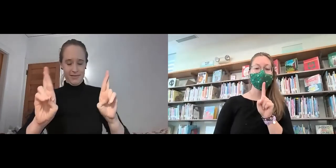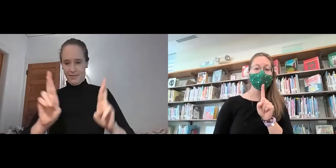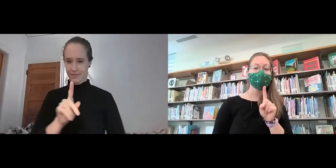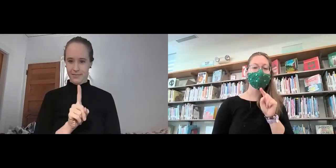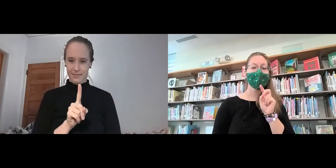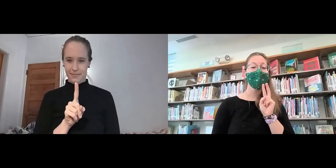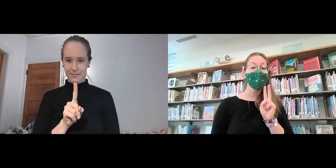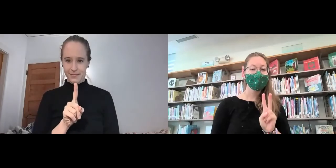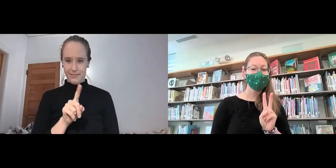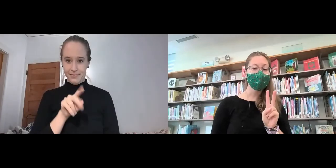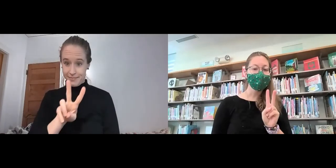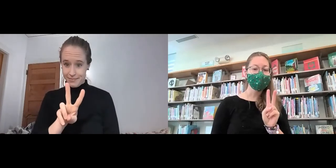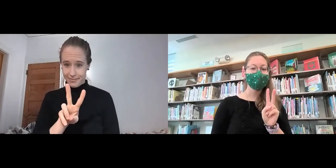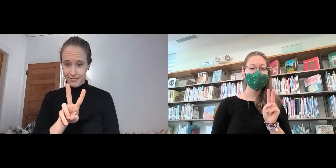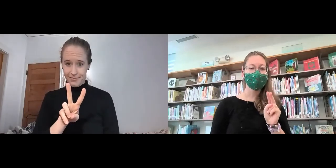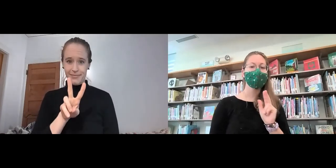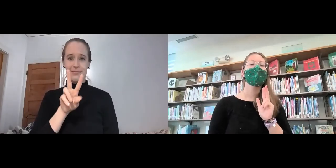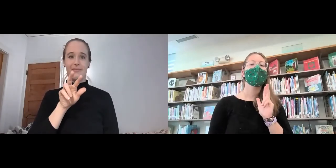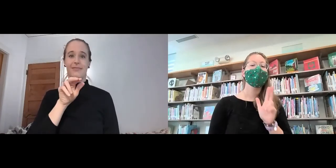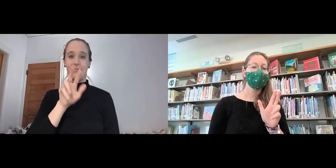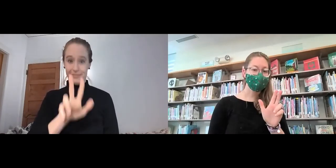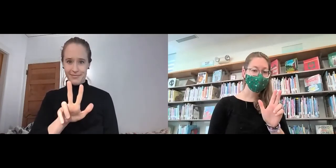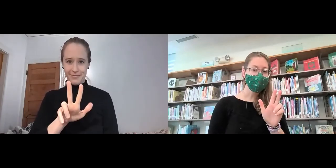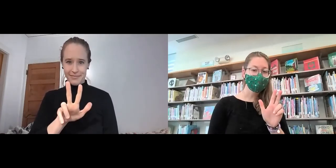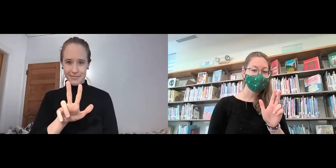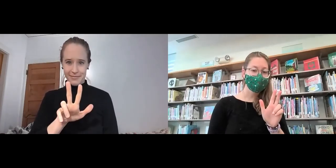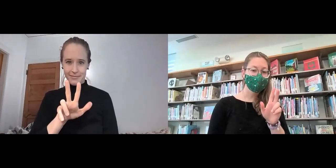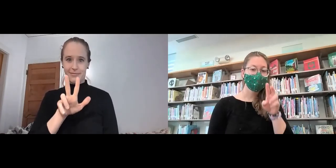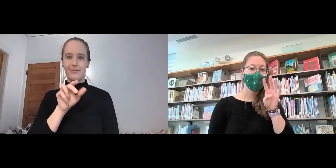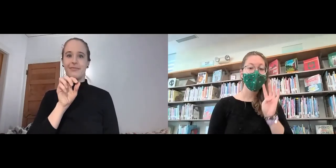1, 2, 3,